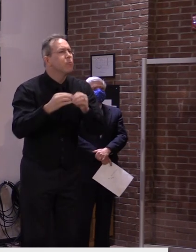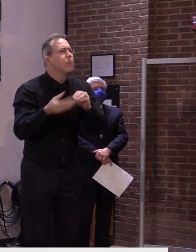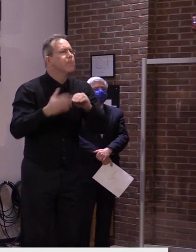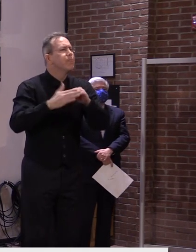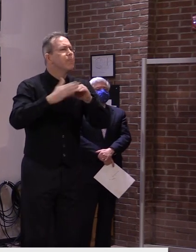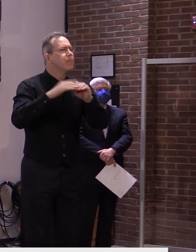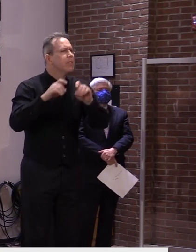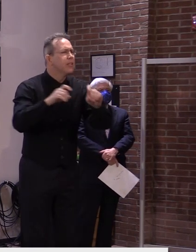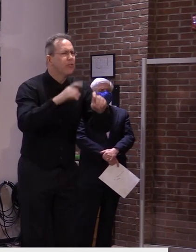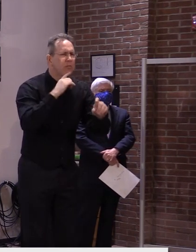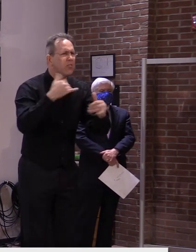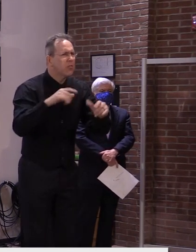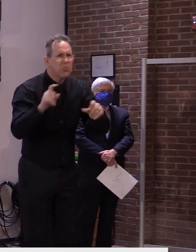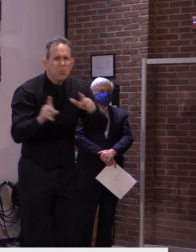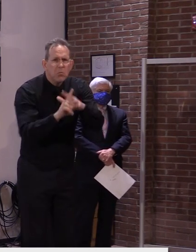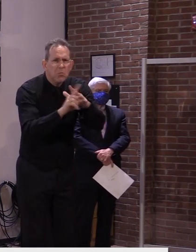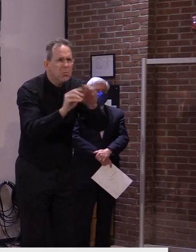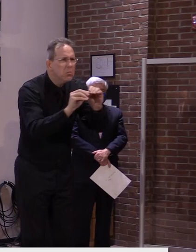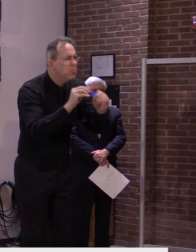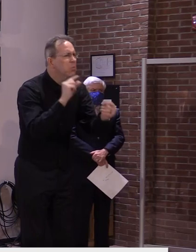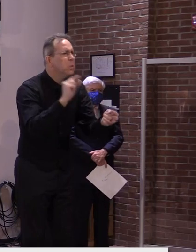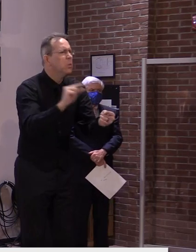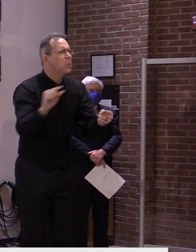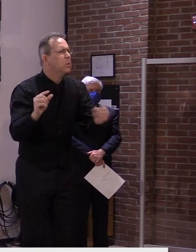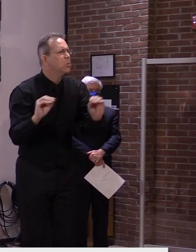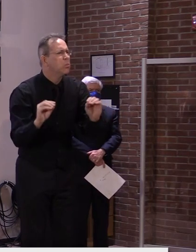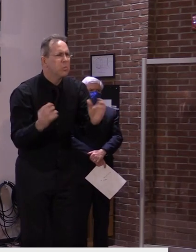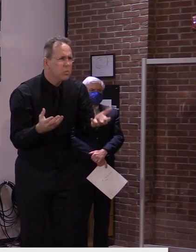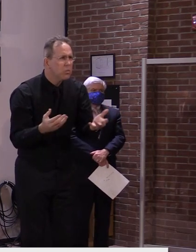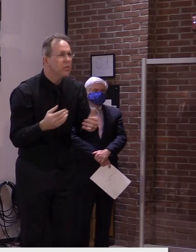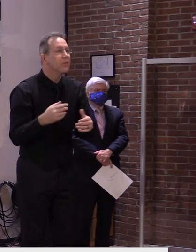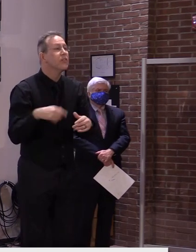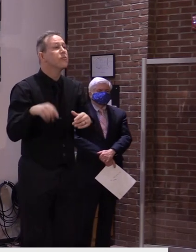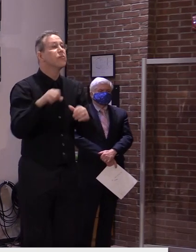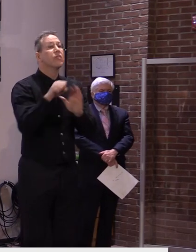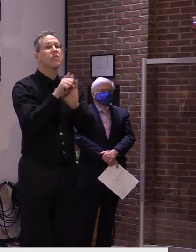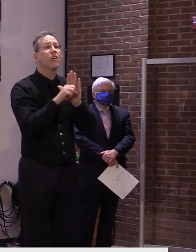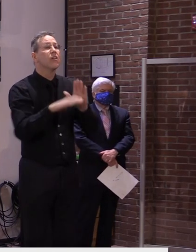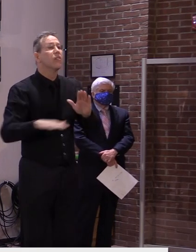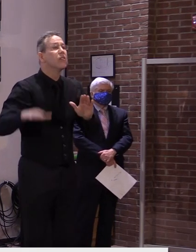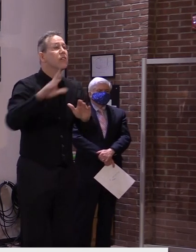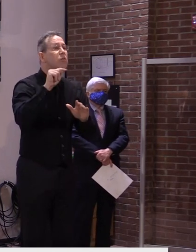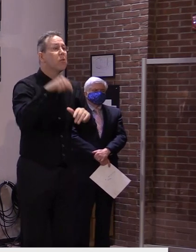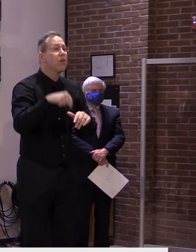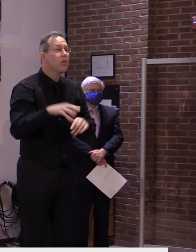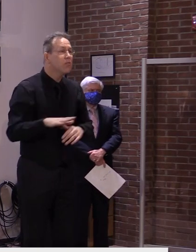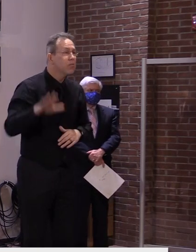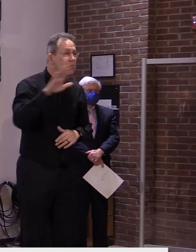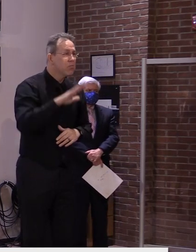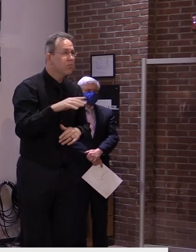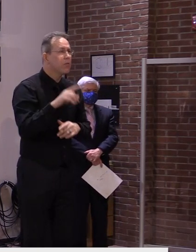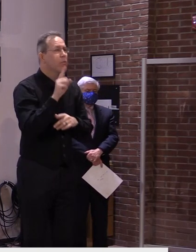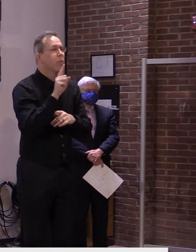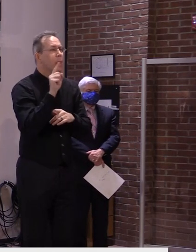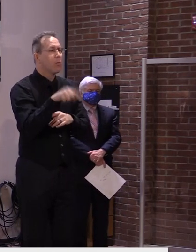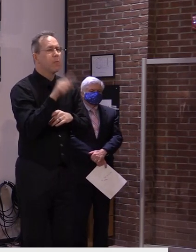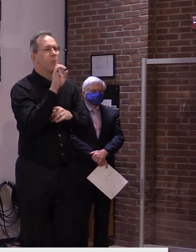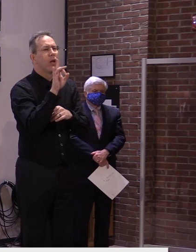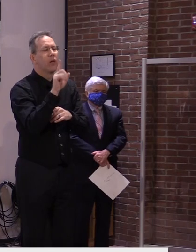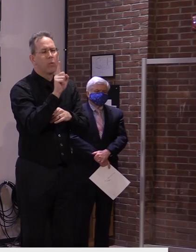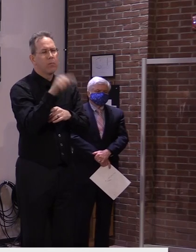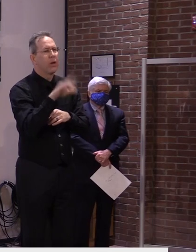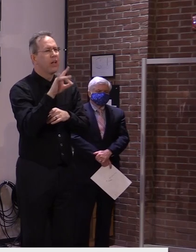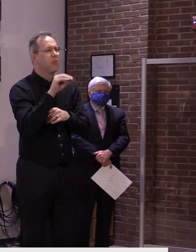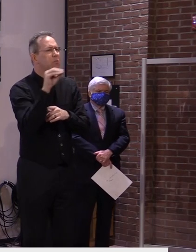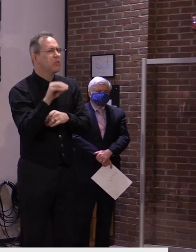lower than the state positivity rate, which is currently 1.8%. The two cases identified through the